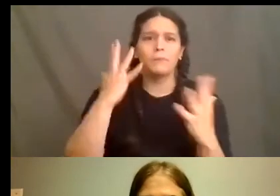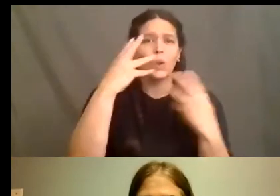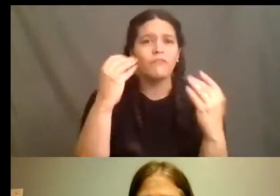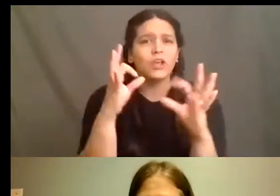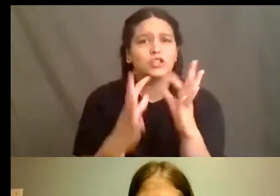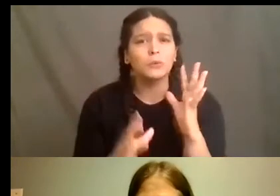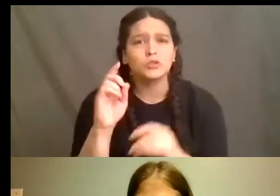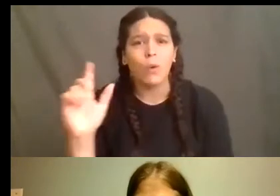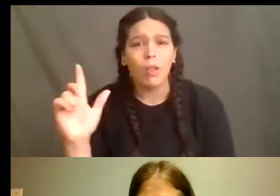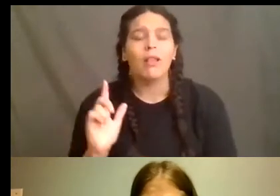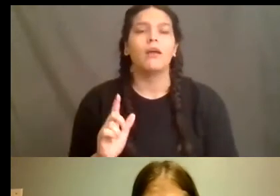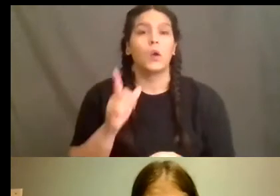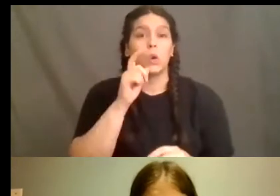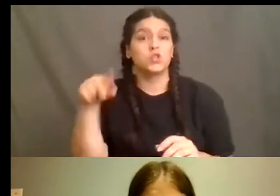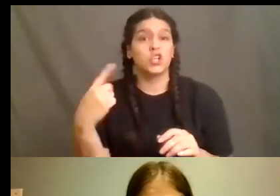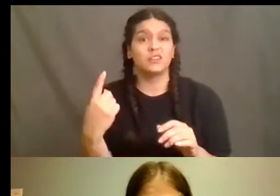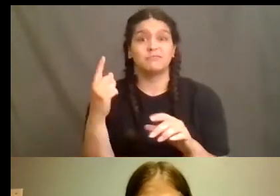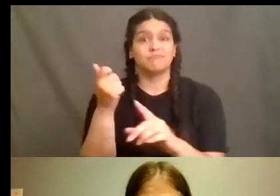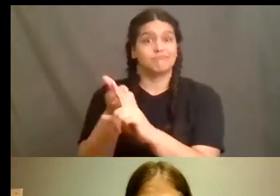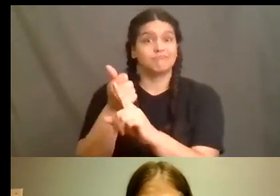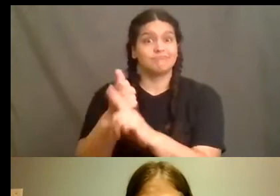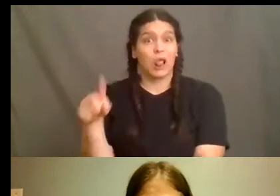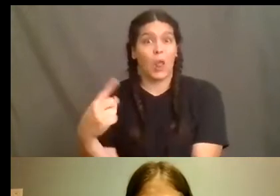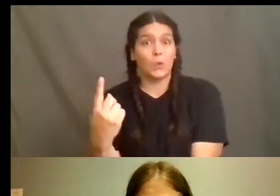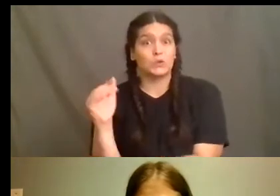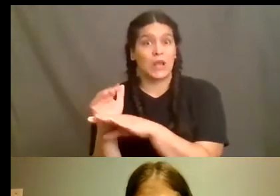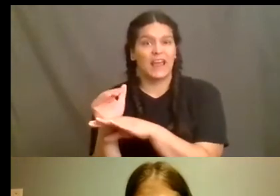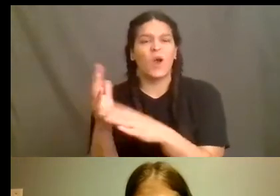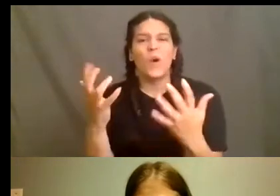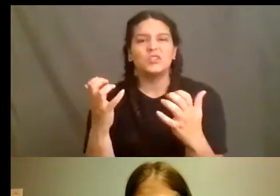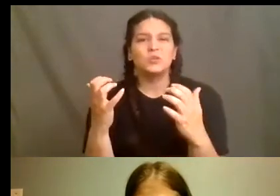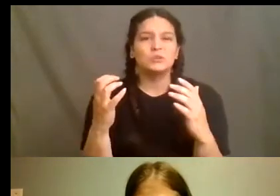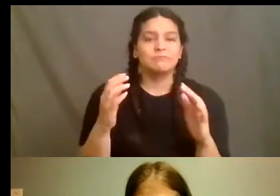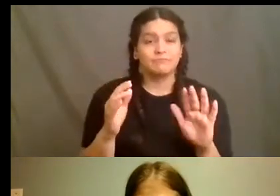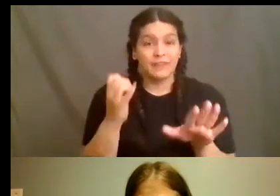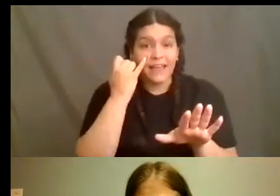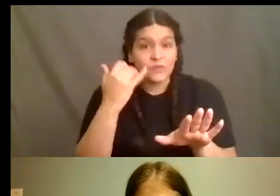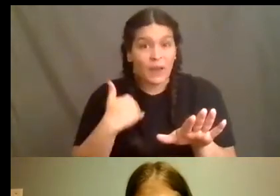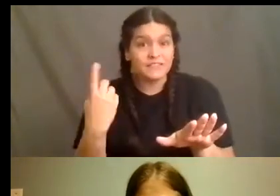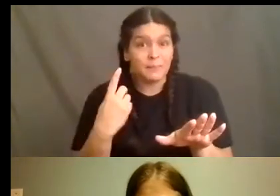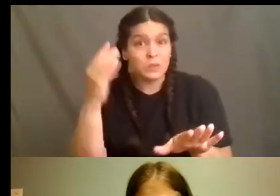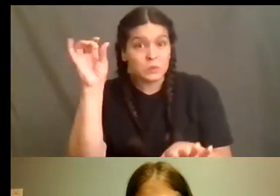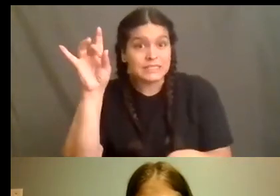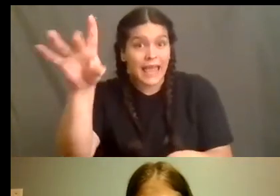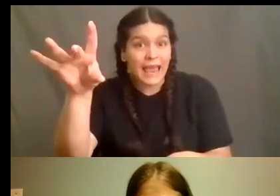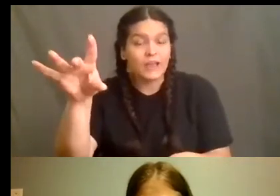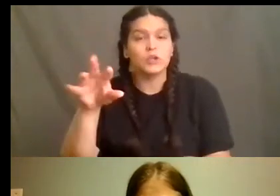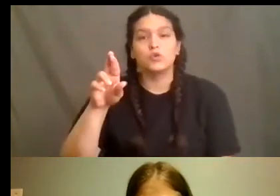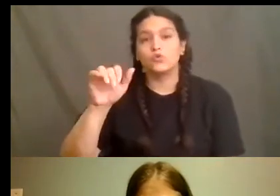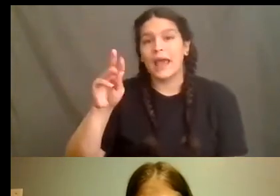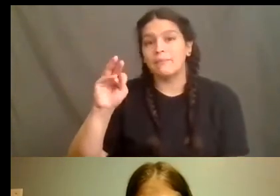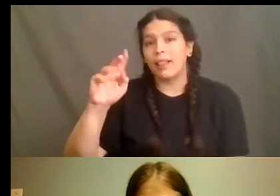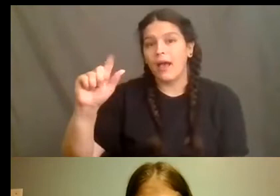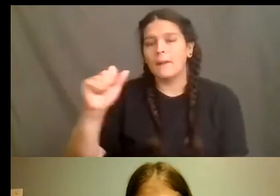Zol, who's just doing it herself tonight. So we kind of, if you've got something to say to Radmilla, please do